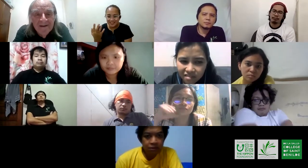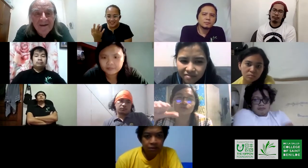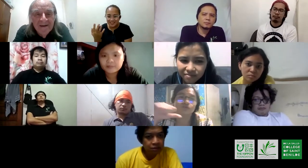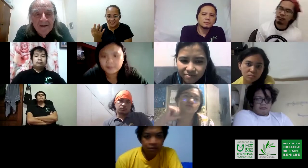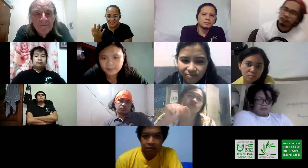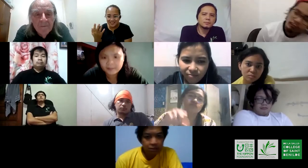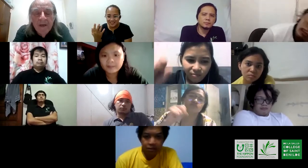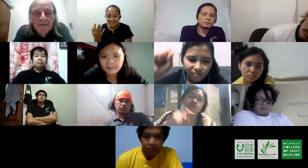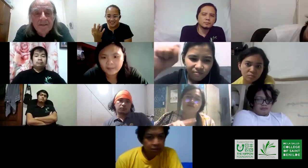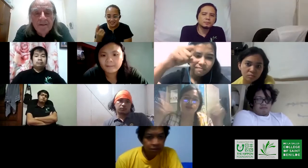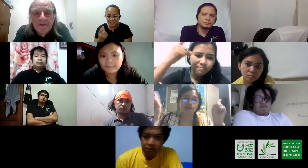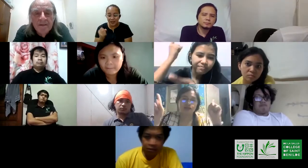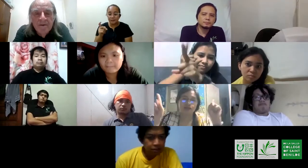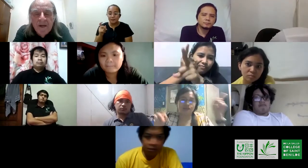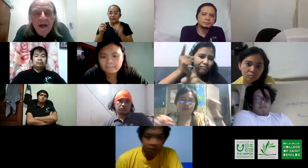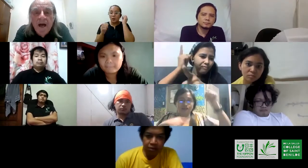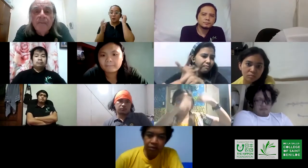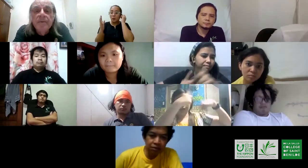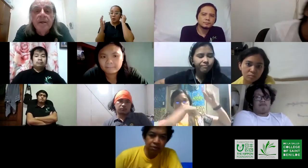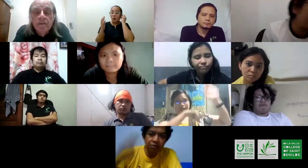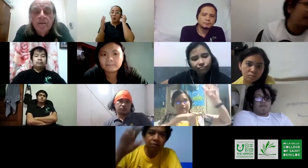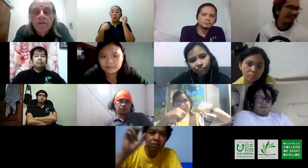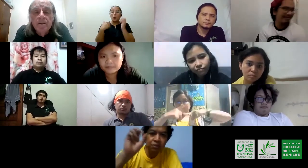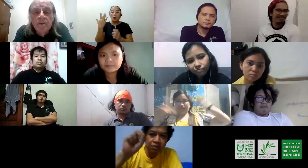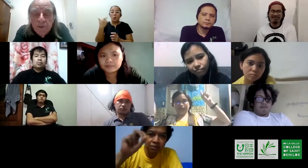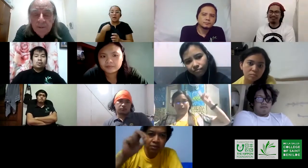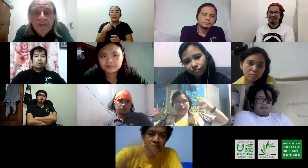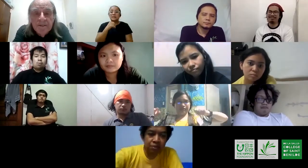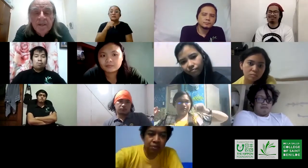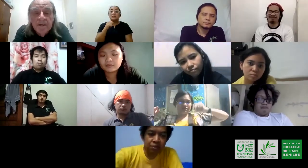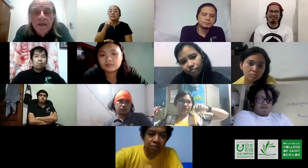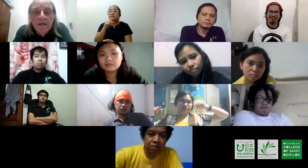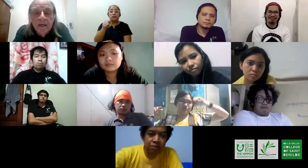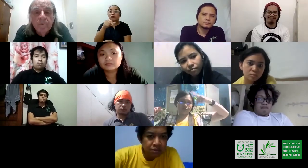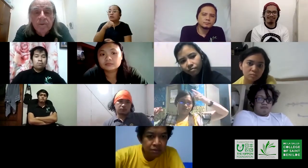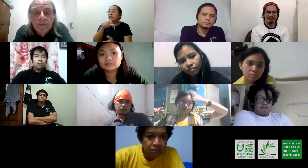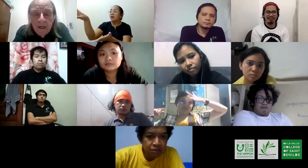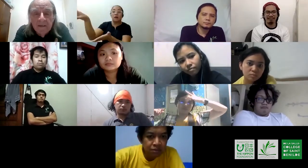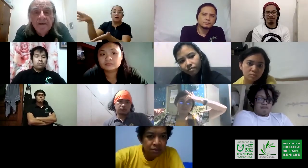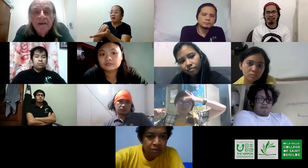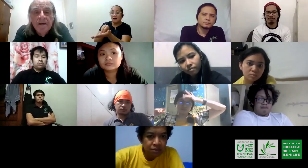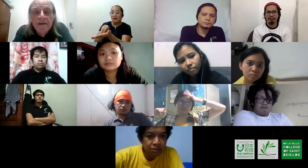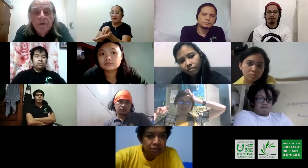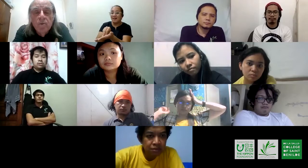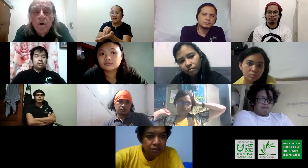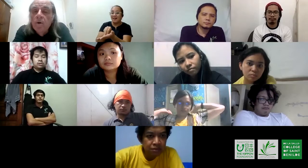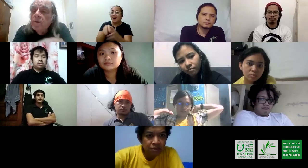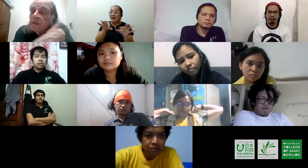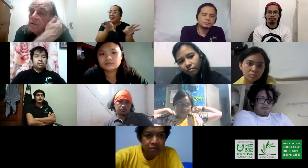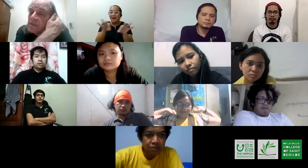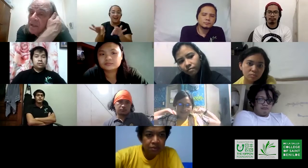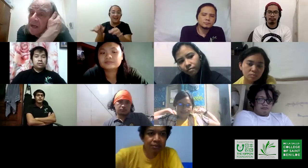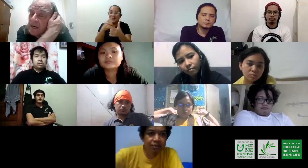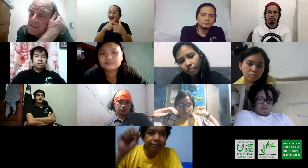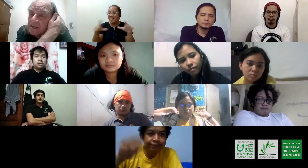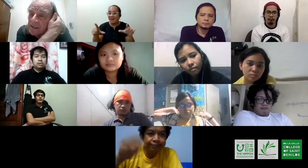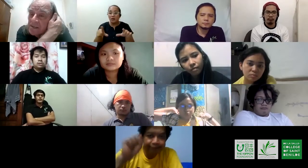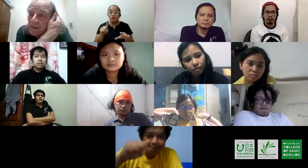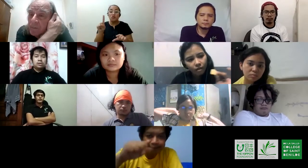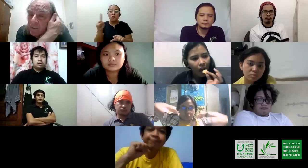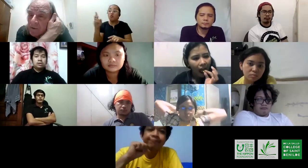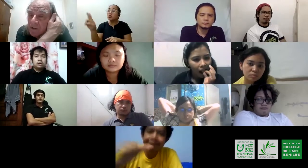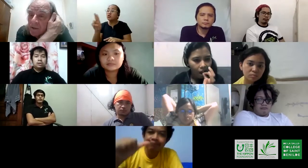okay? Because you're not copying Ho Chi Minh City Sign Language sign. You are only using that as